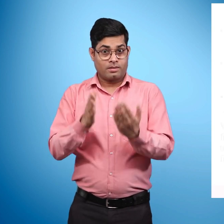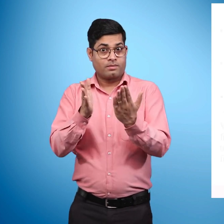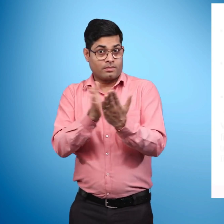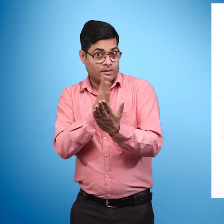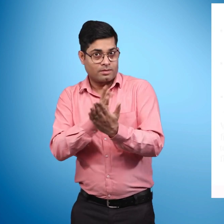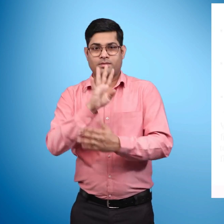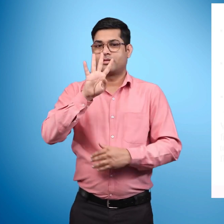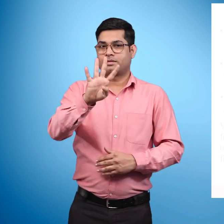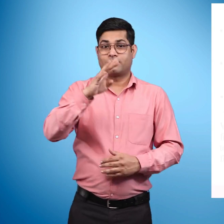Page number